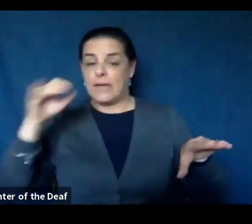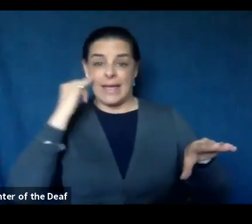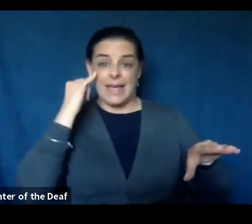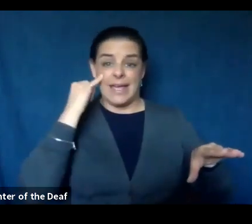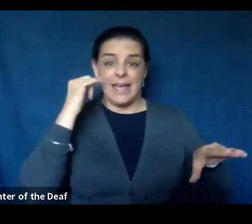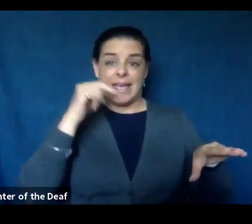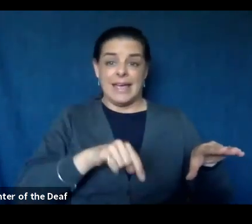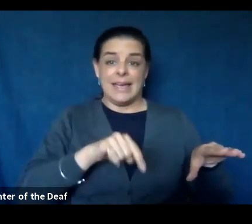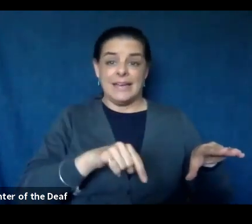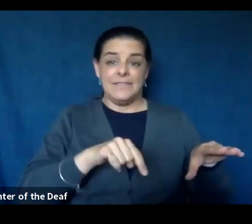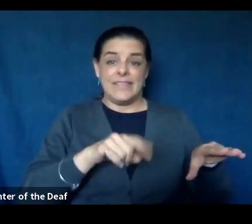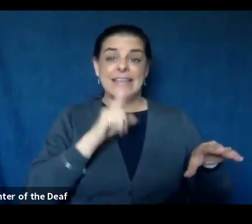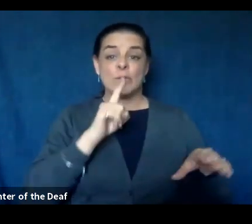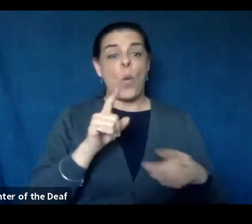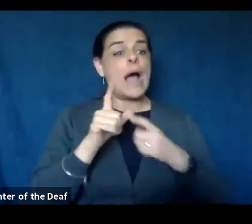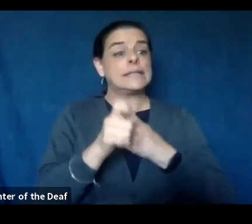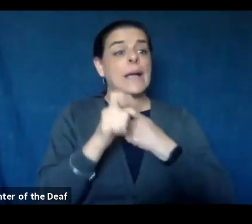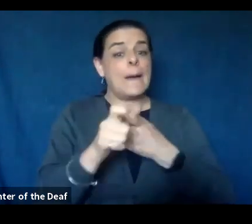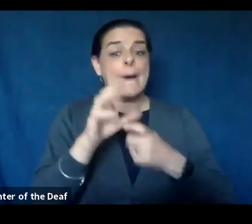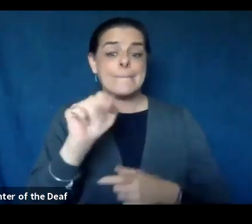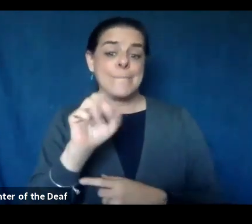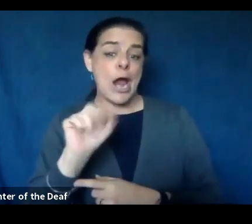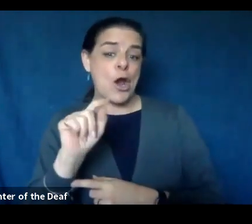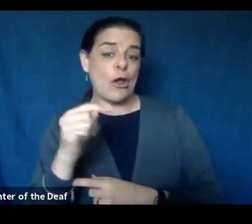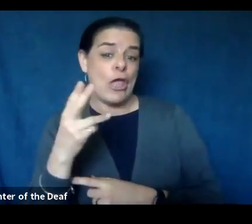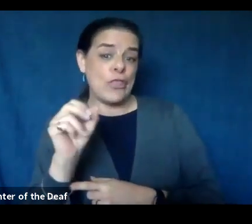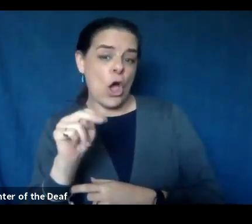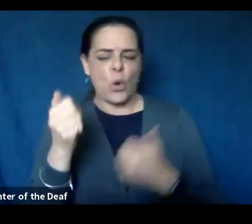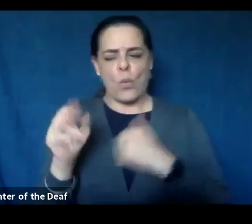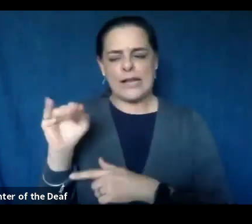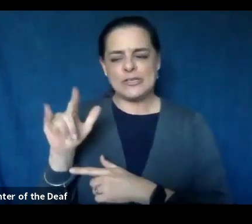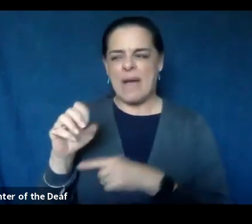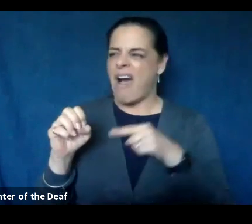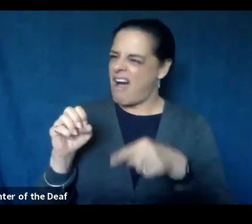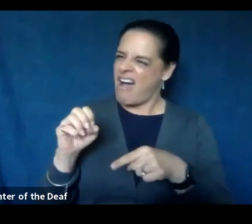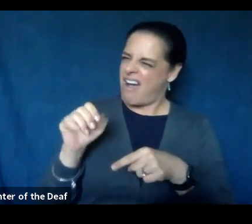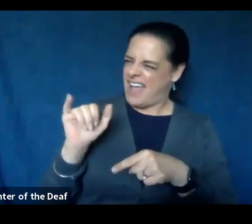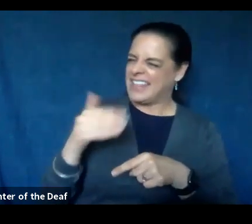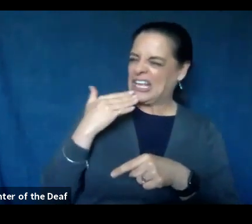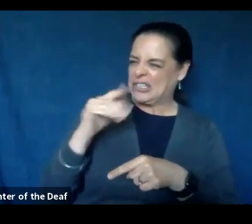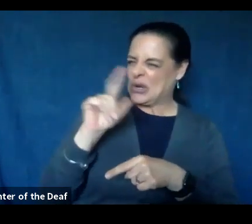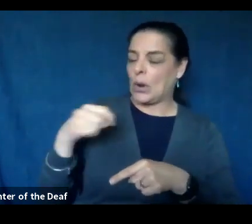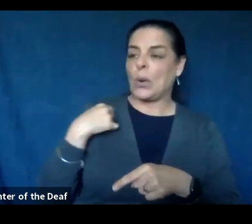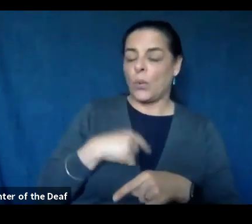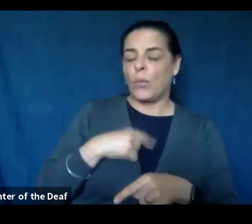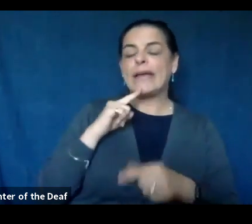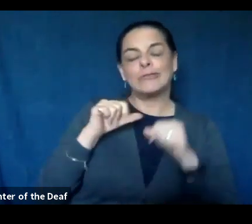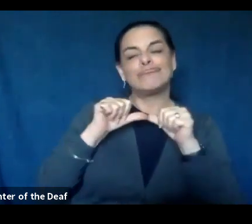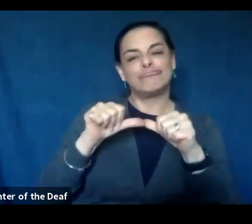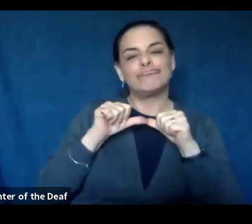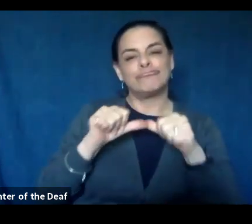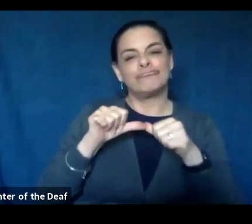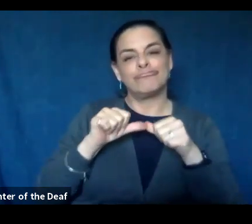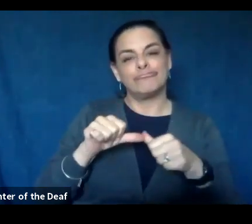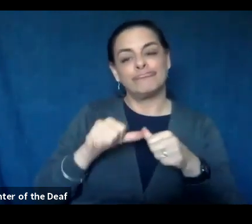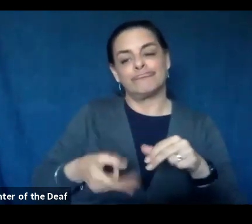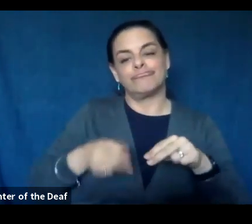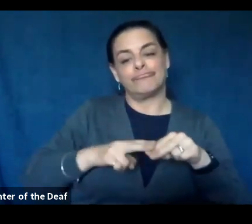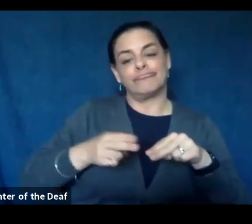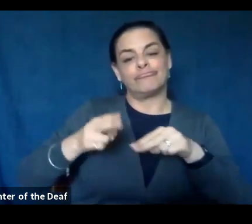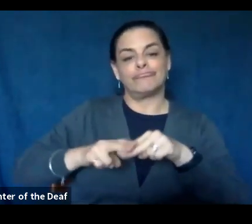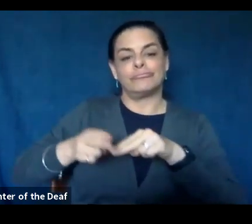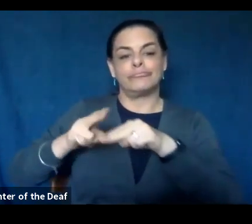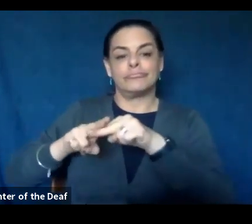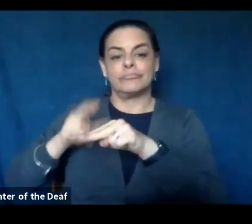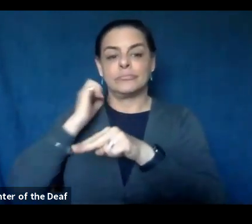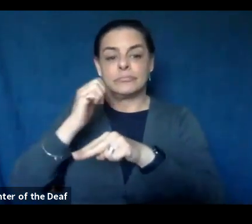what mile are we on? The marathon question, again, it's always such a good question. We are continuing to increase every day. And I think